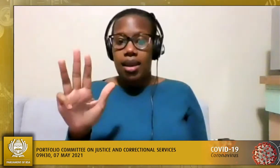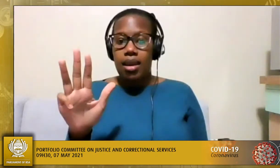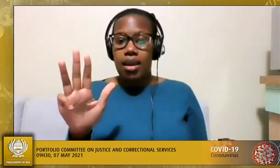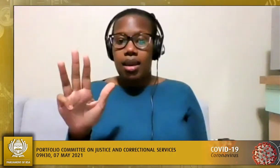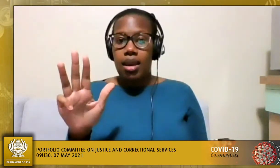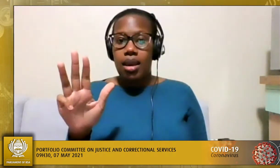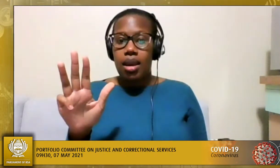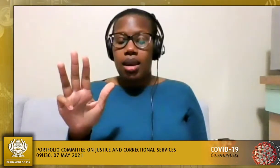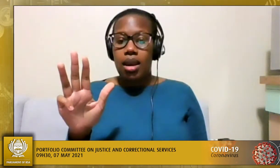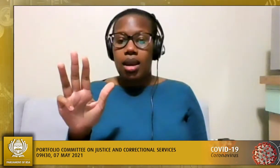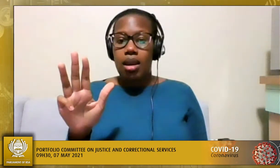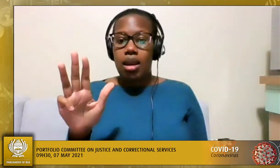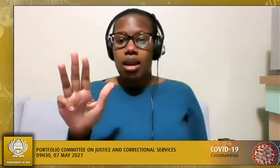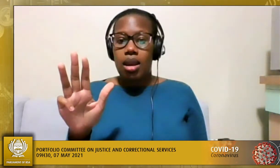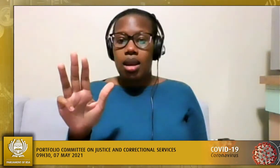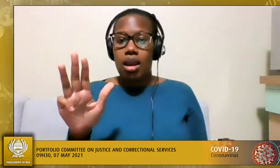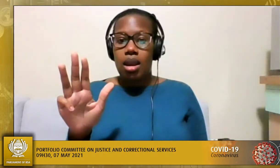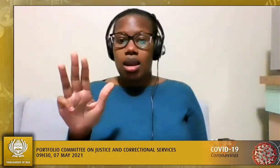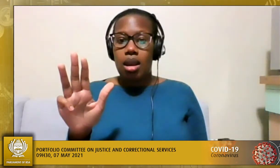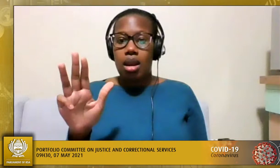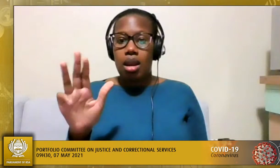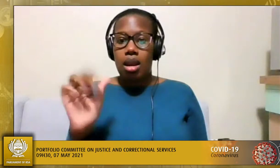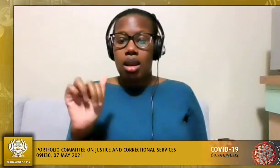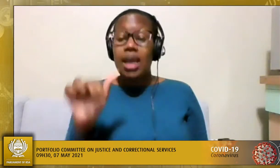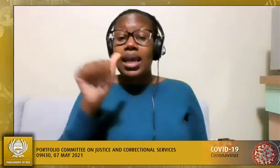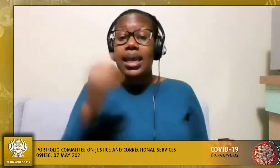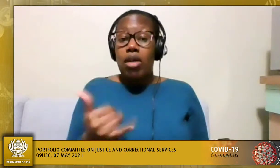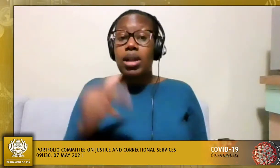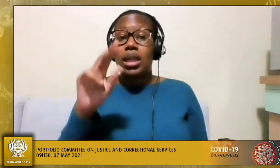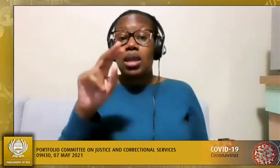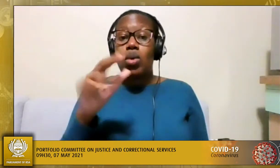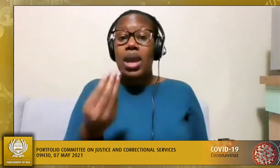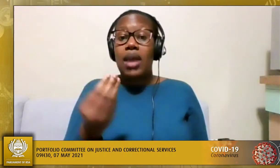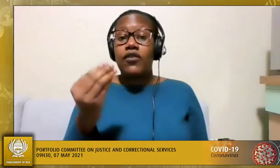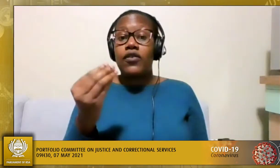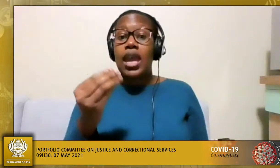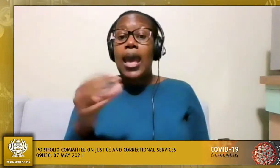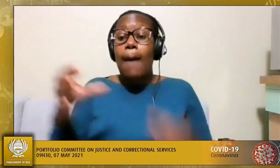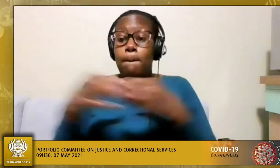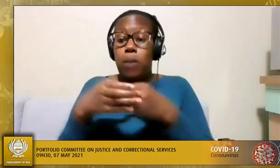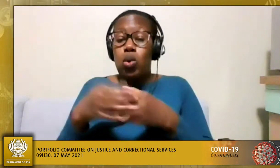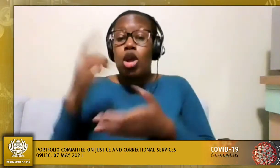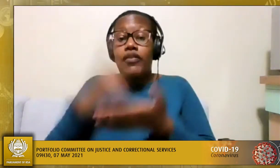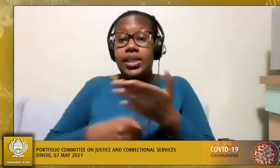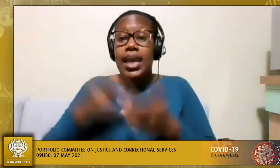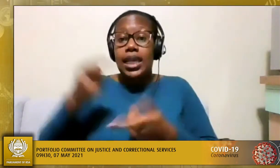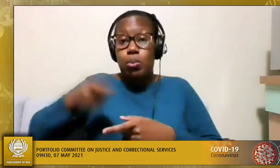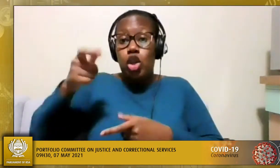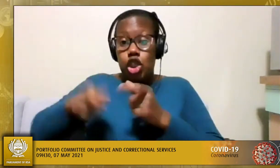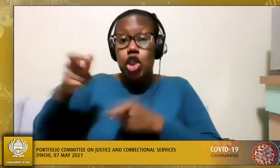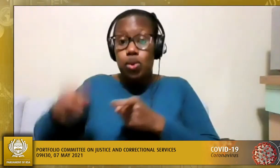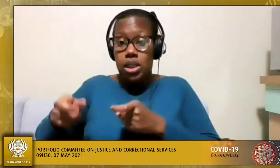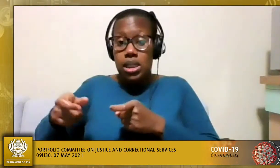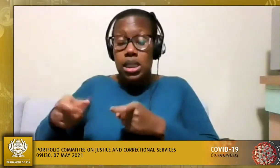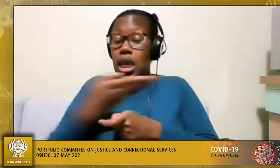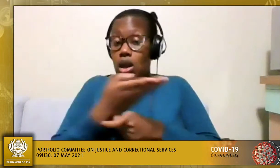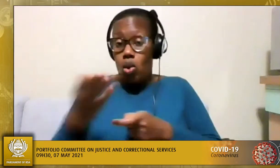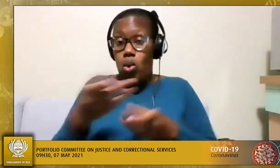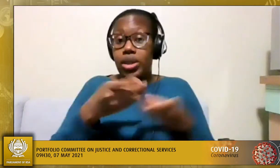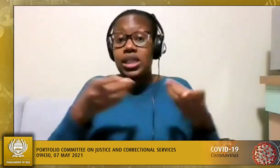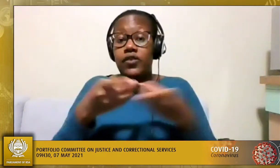um this currently the mpa has as a pool of tax prosecutors in all divisions